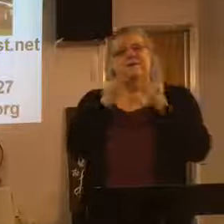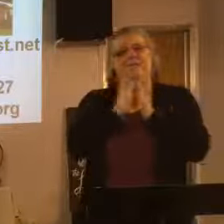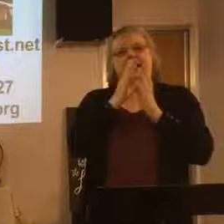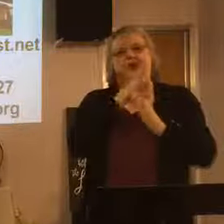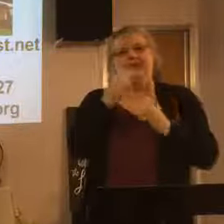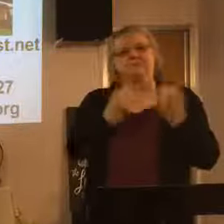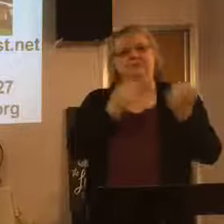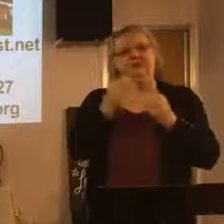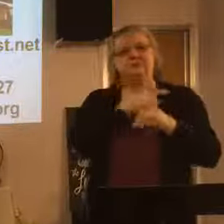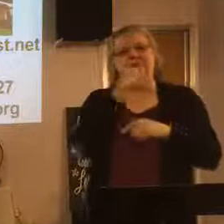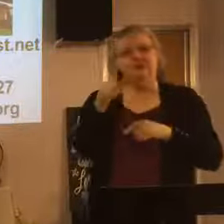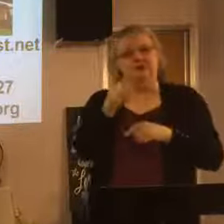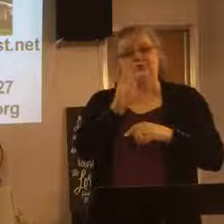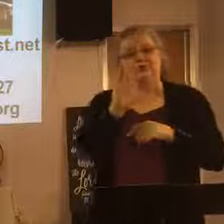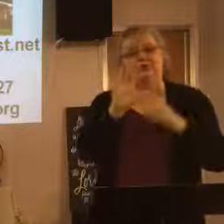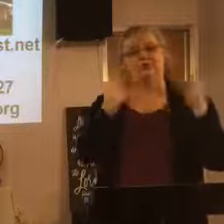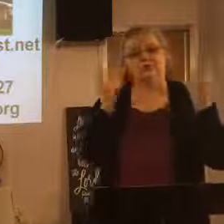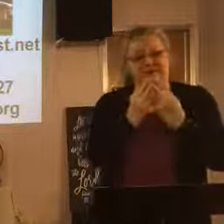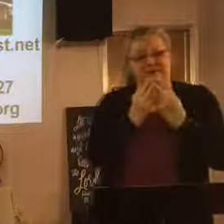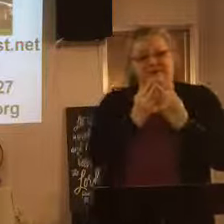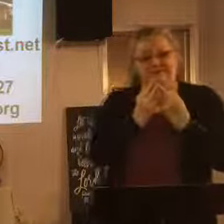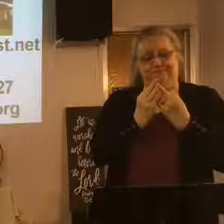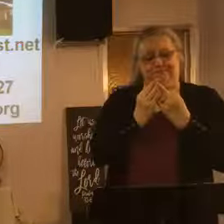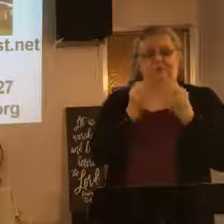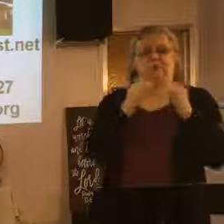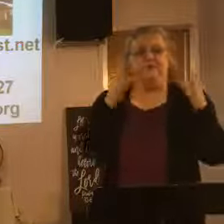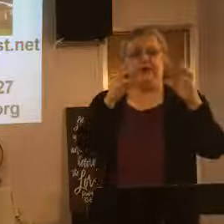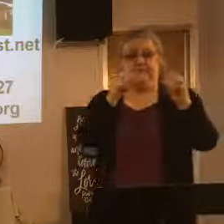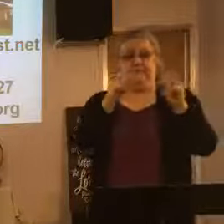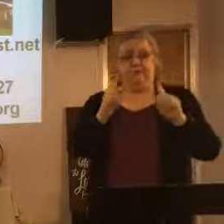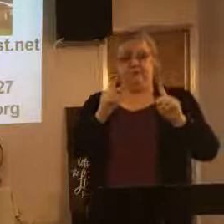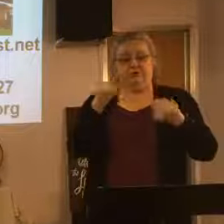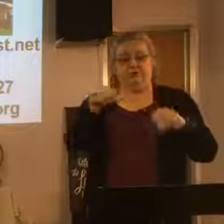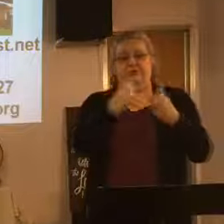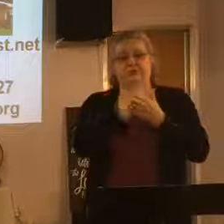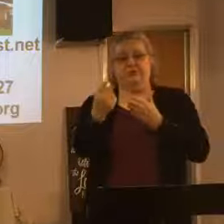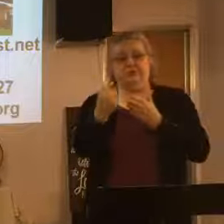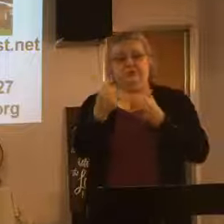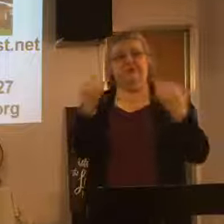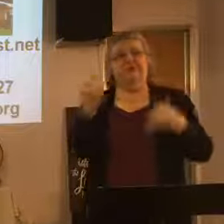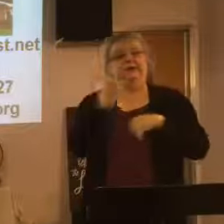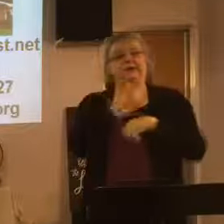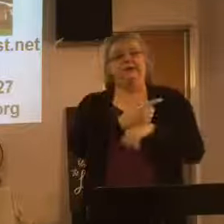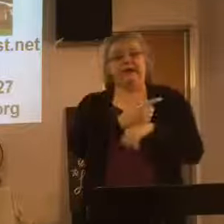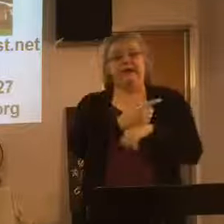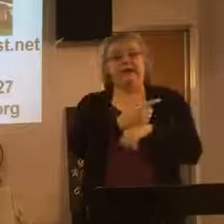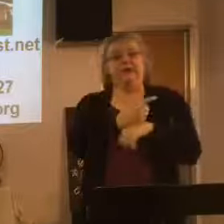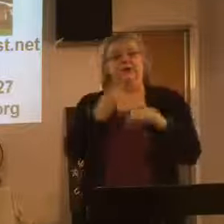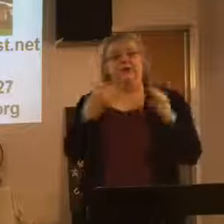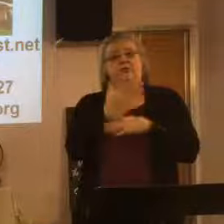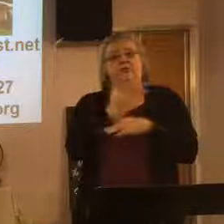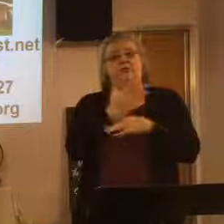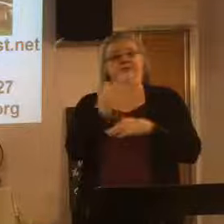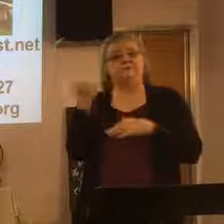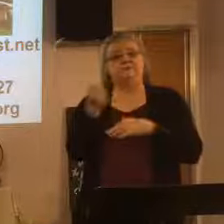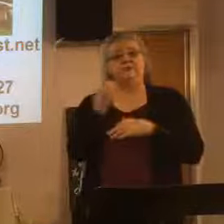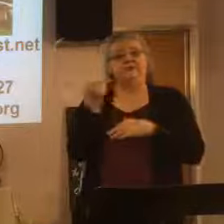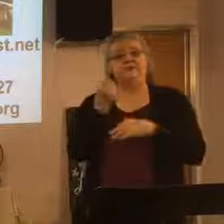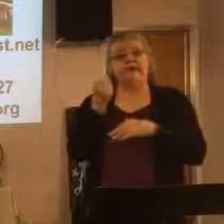to you. We have lots of opportunities coming up this week, today, and all the way through this